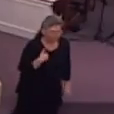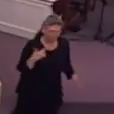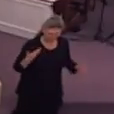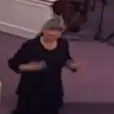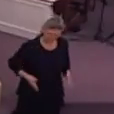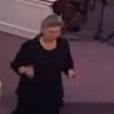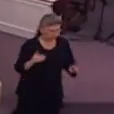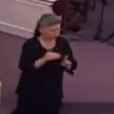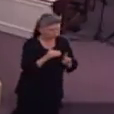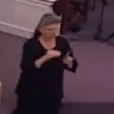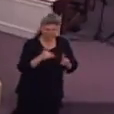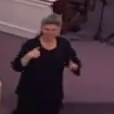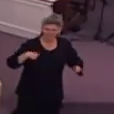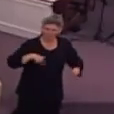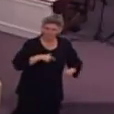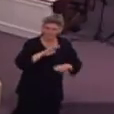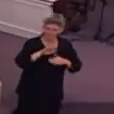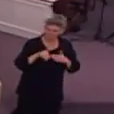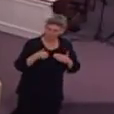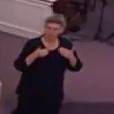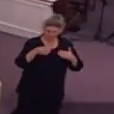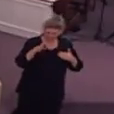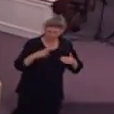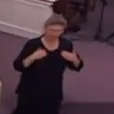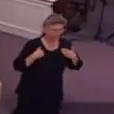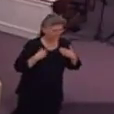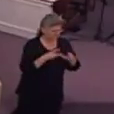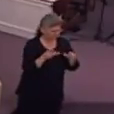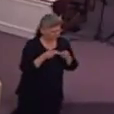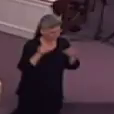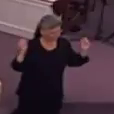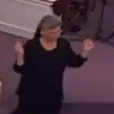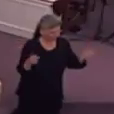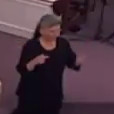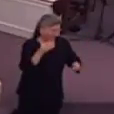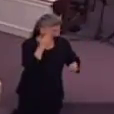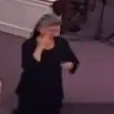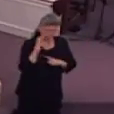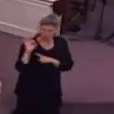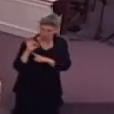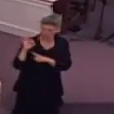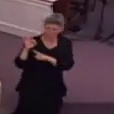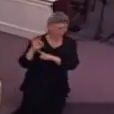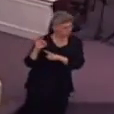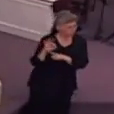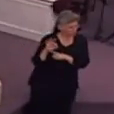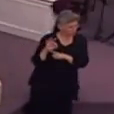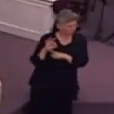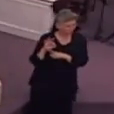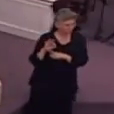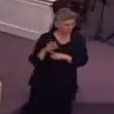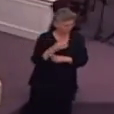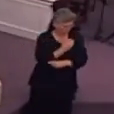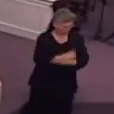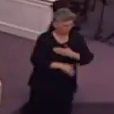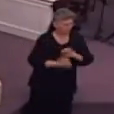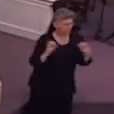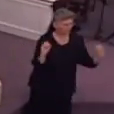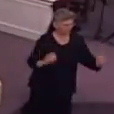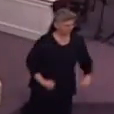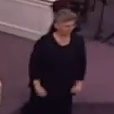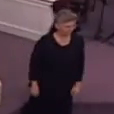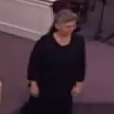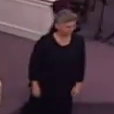remind us all, God has a place for everybody. Come on, I know of a preacher that's preaching the gospel and he doesn't have any arms.